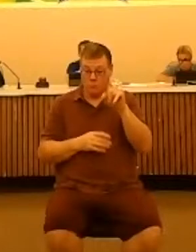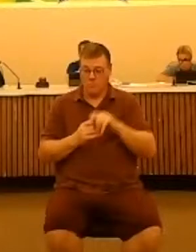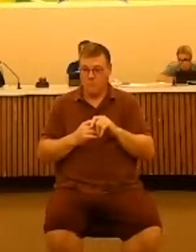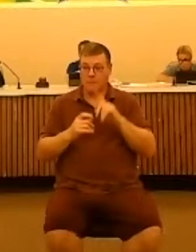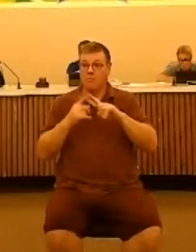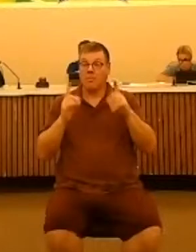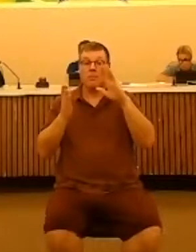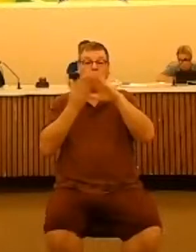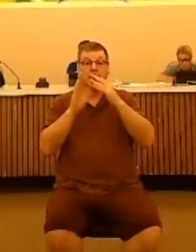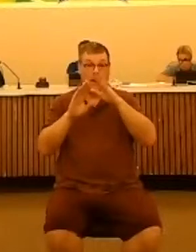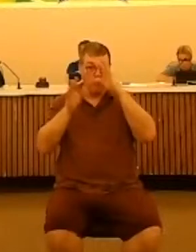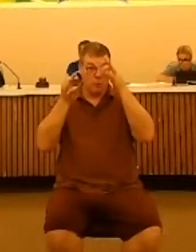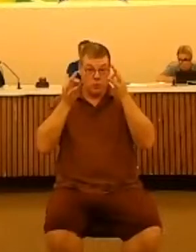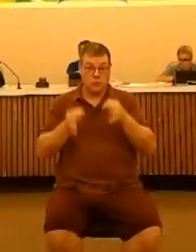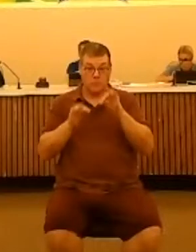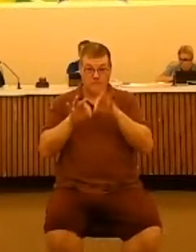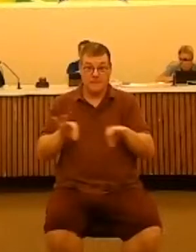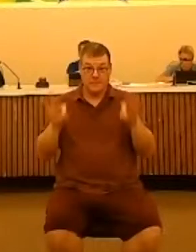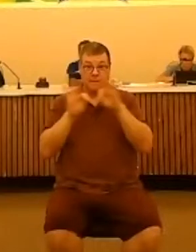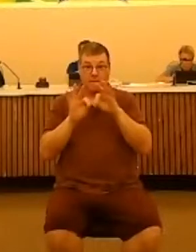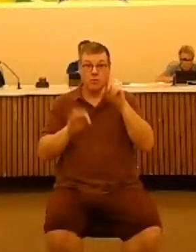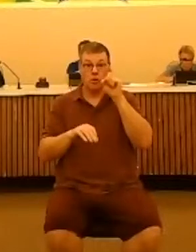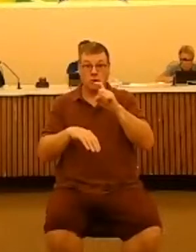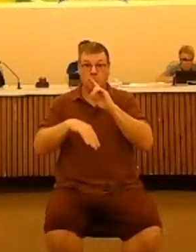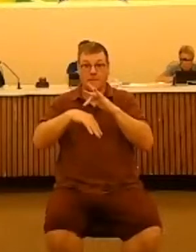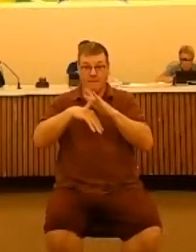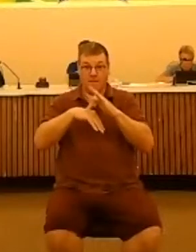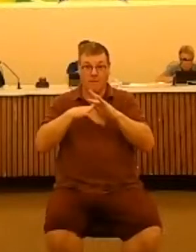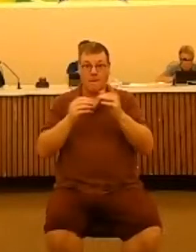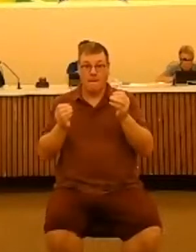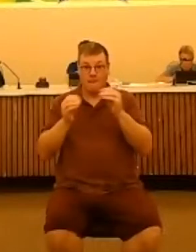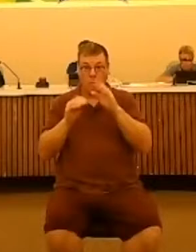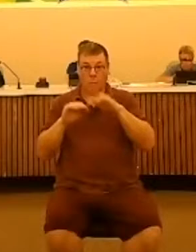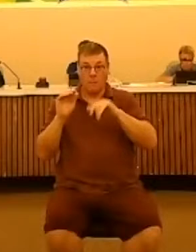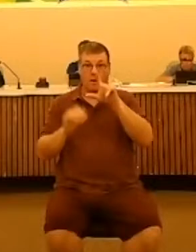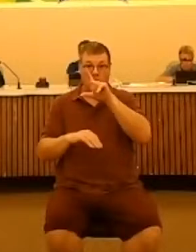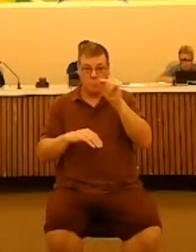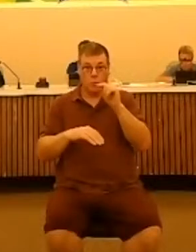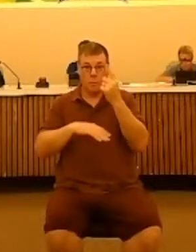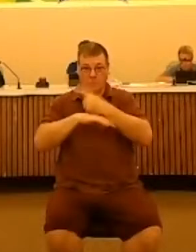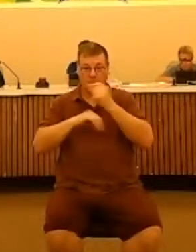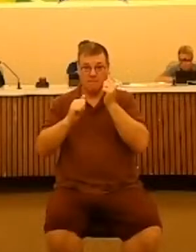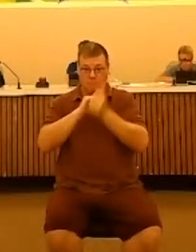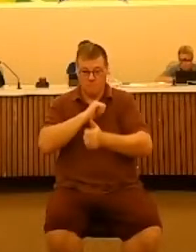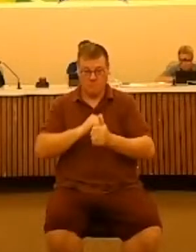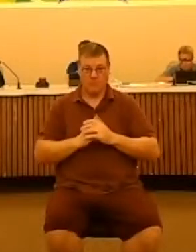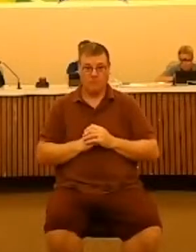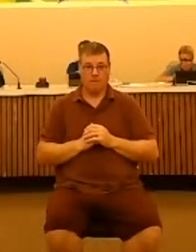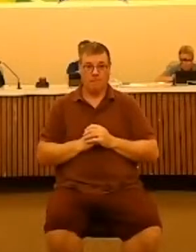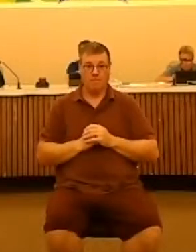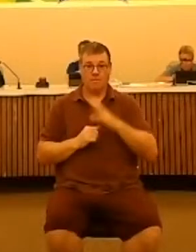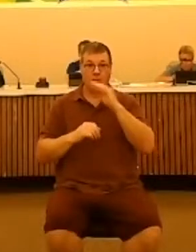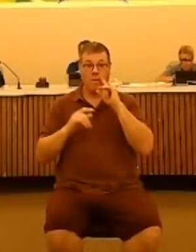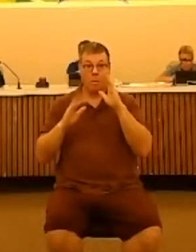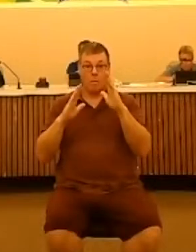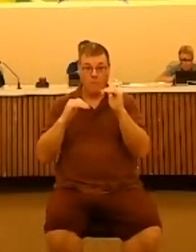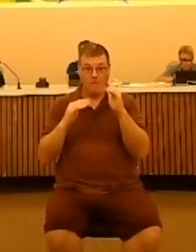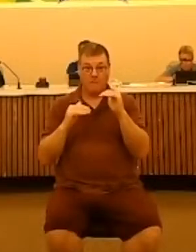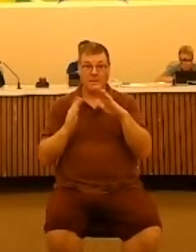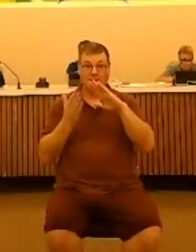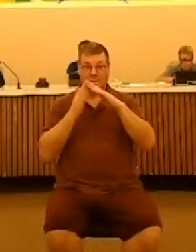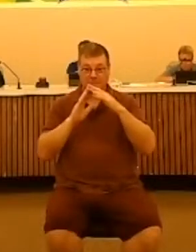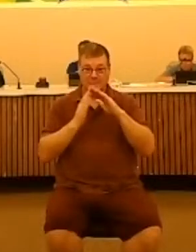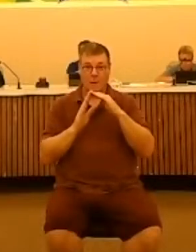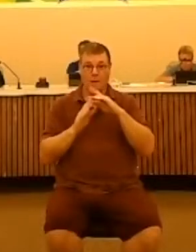town's determination of significance should be available since more than 20 calendar days have passed. Hopefully, the town has issued a